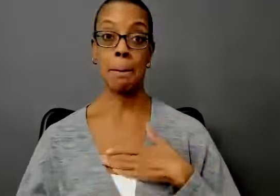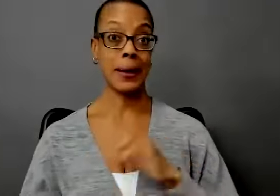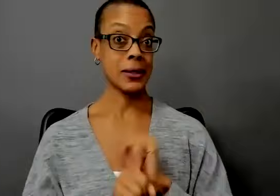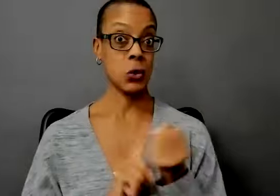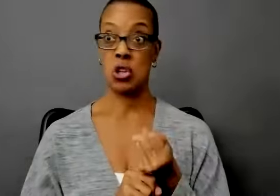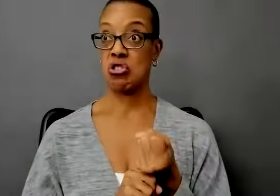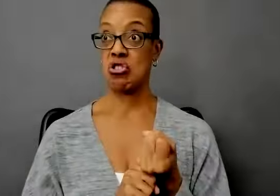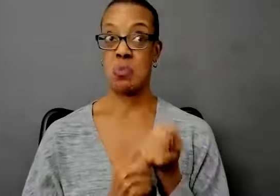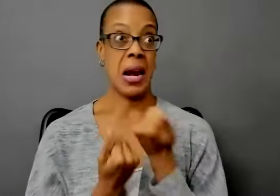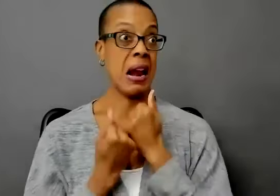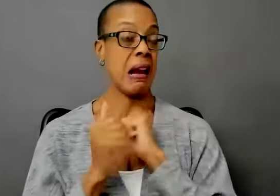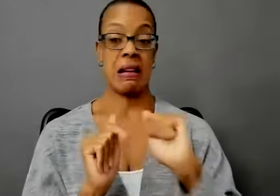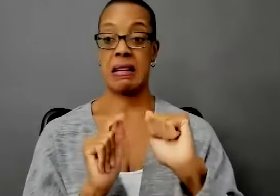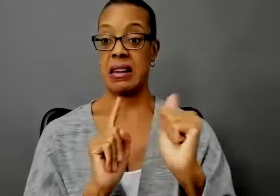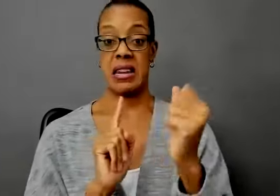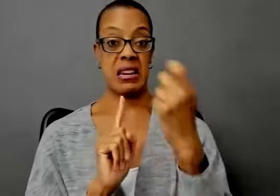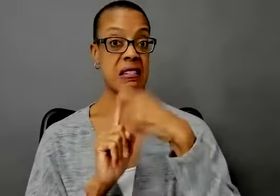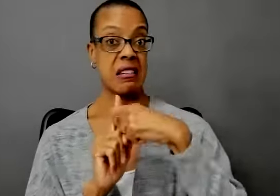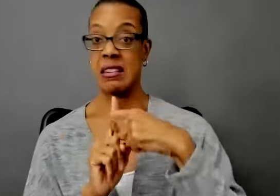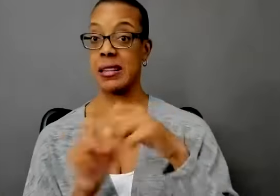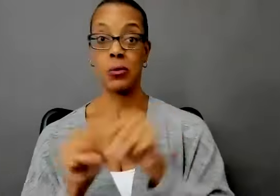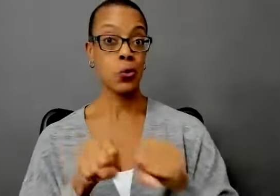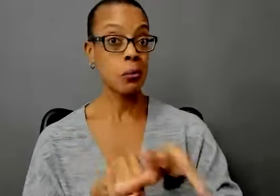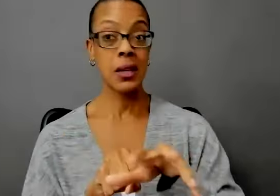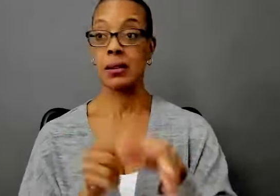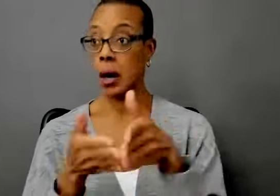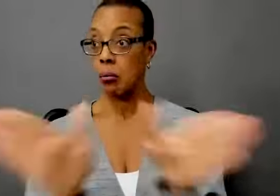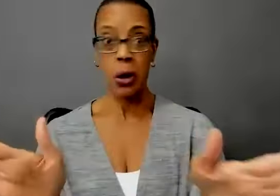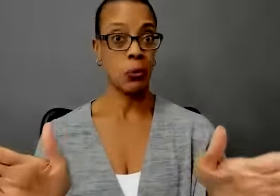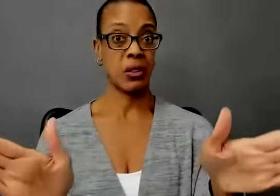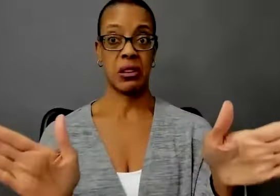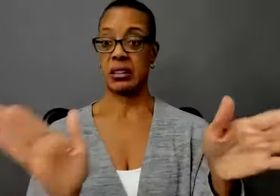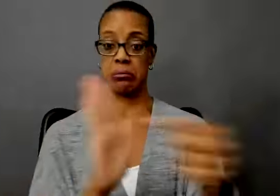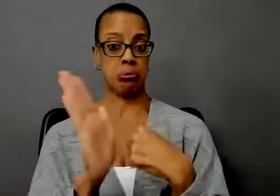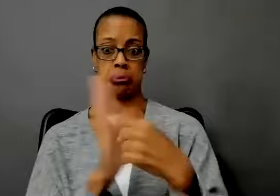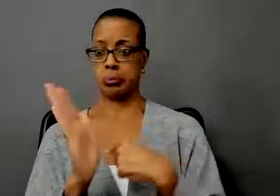backlash from social media, from the public. I've been very